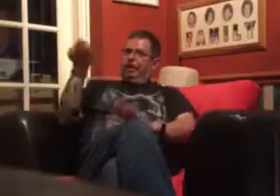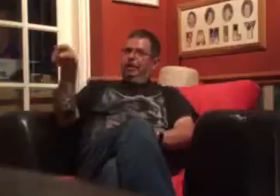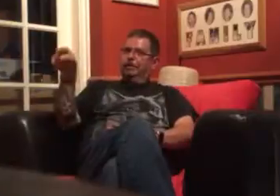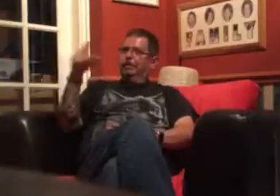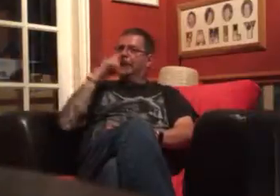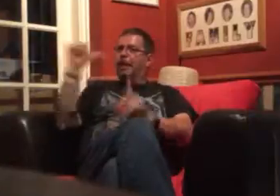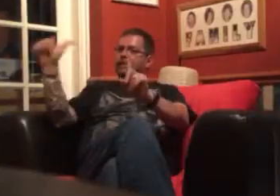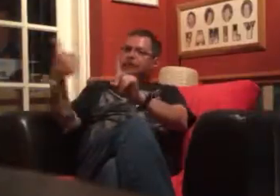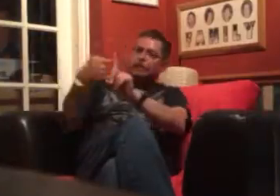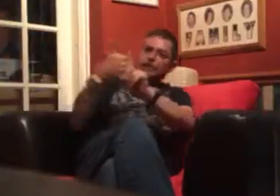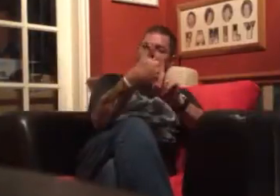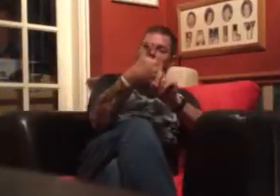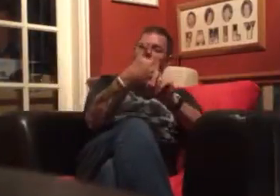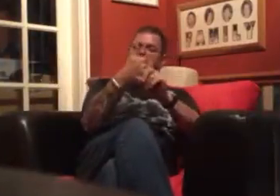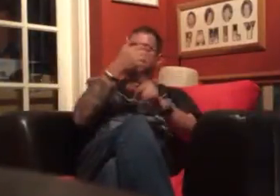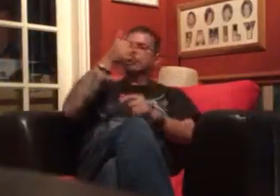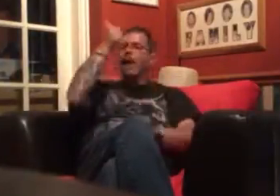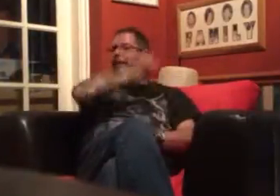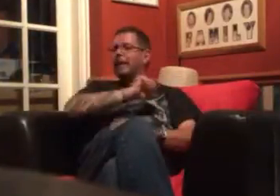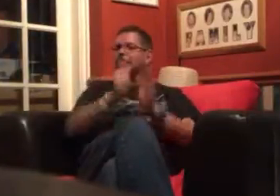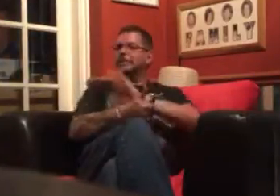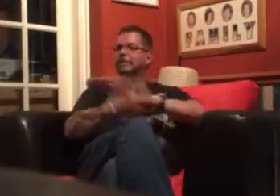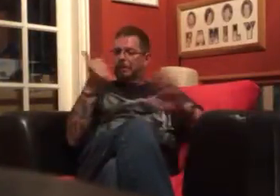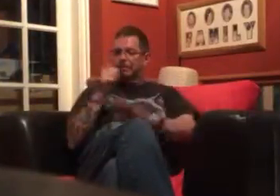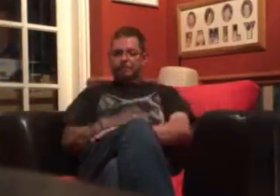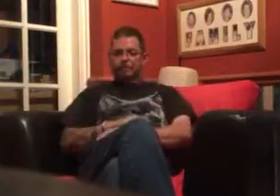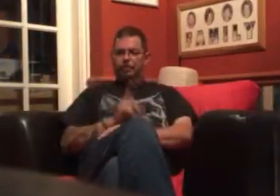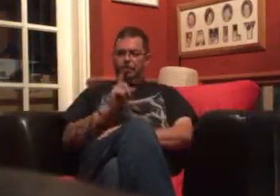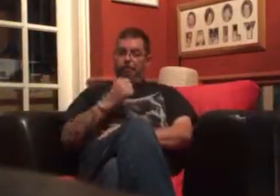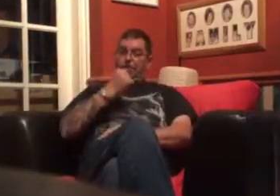And these are all quite different skills as well that can then reinforce their academic skills.